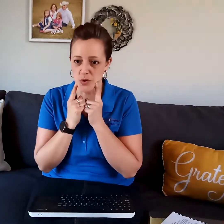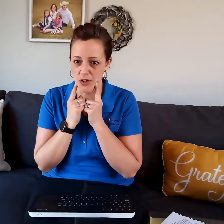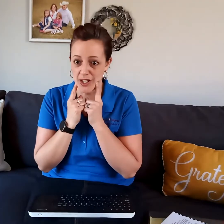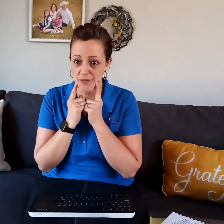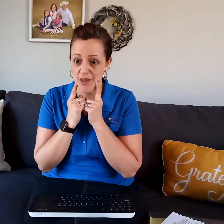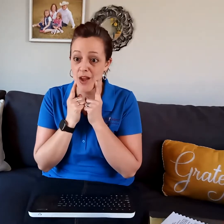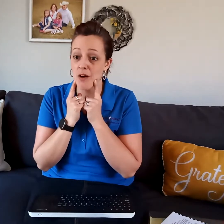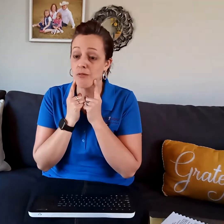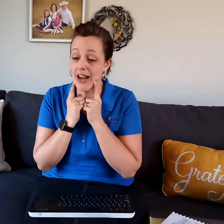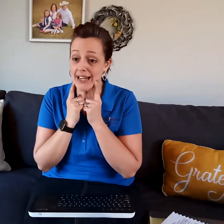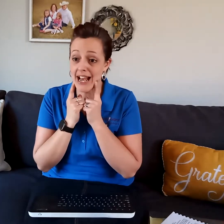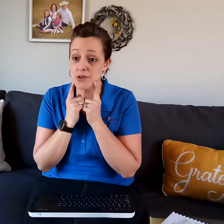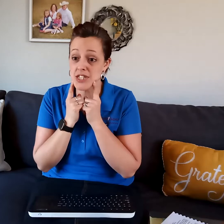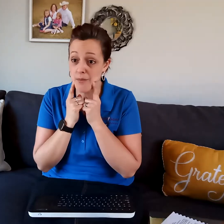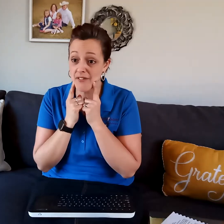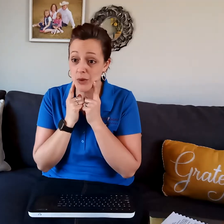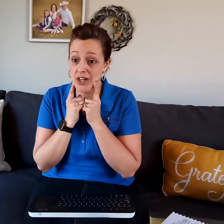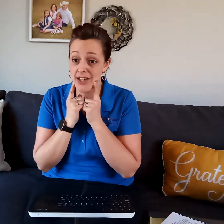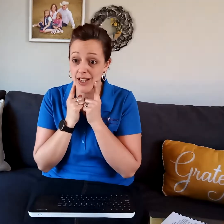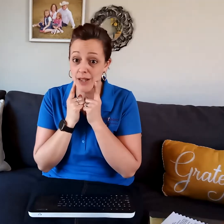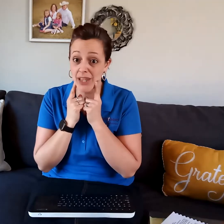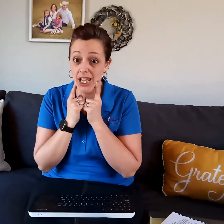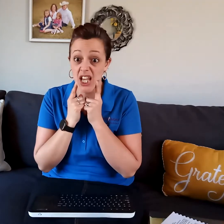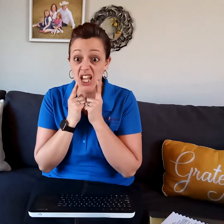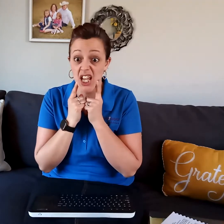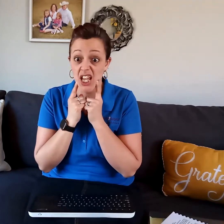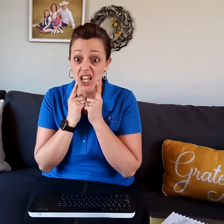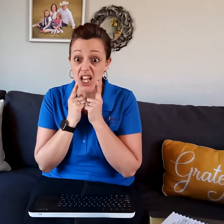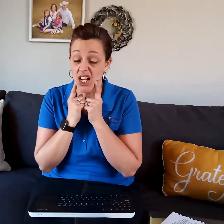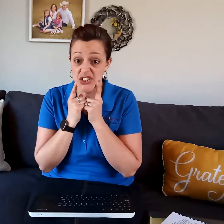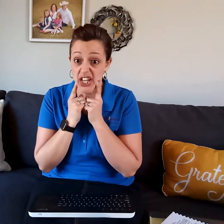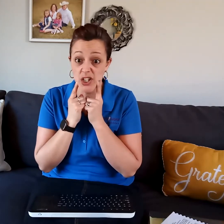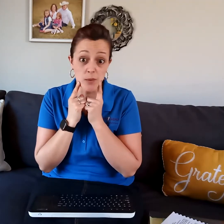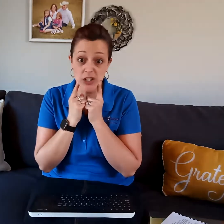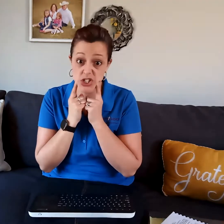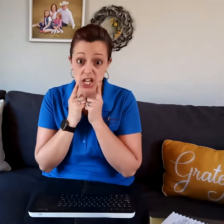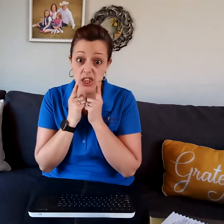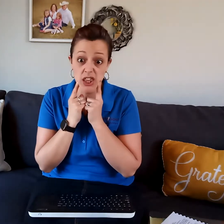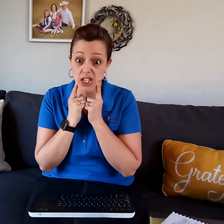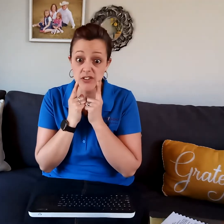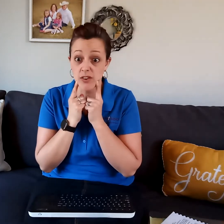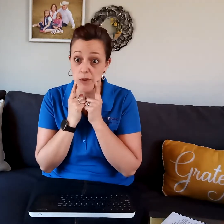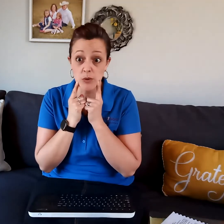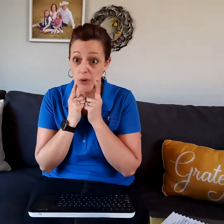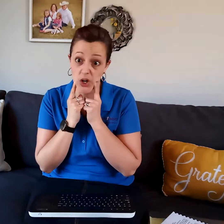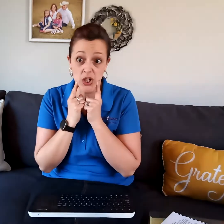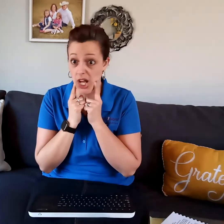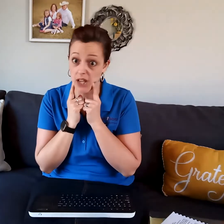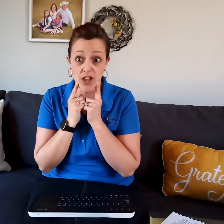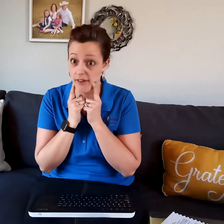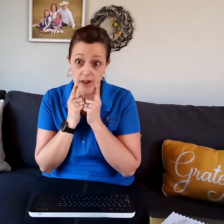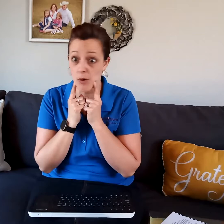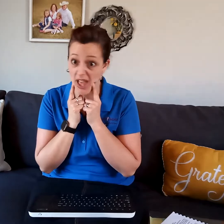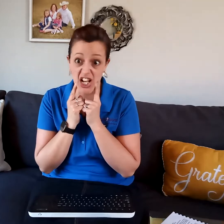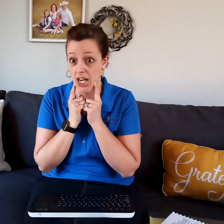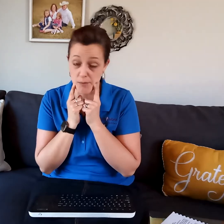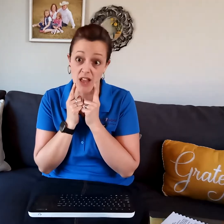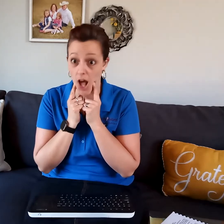story. Right now, some of you are telling me, Aunt Jen or Miss Jen, this is the most boring class I've ever been in my